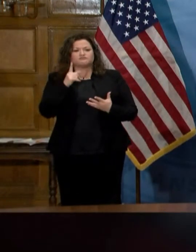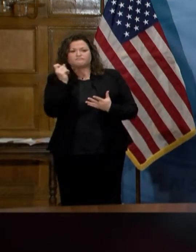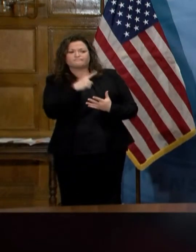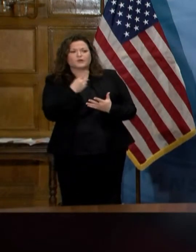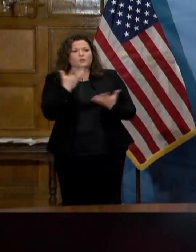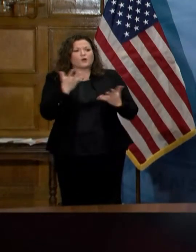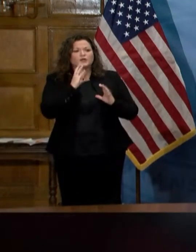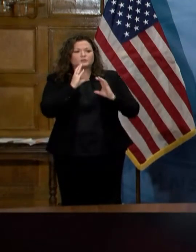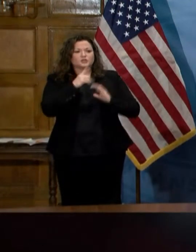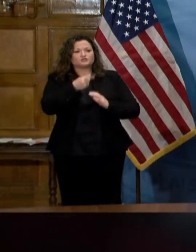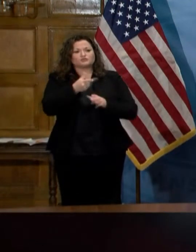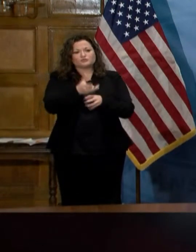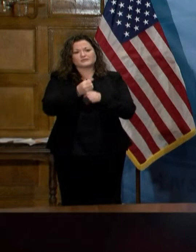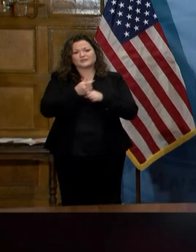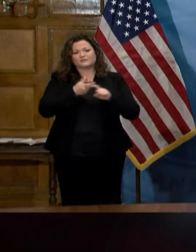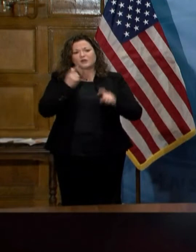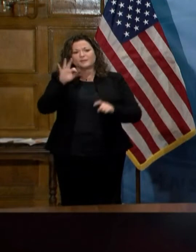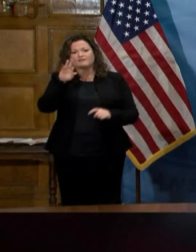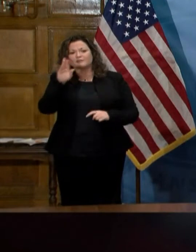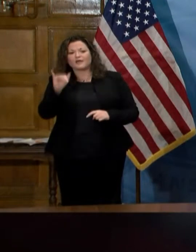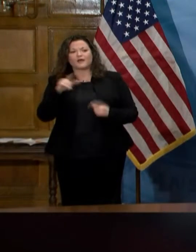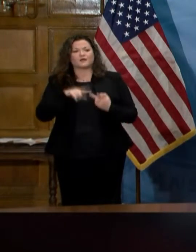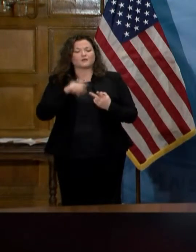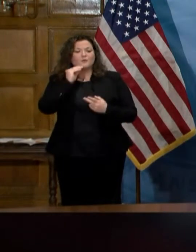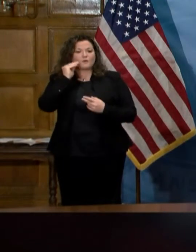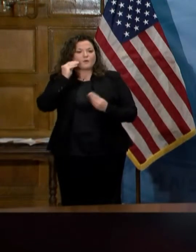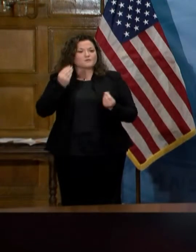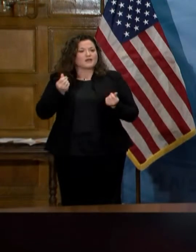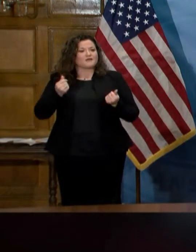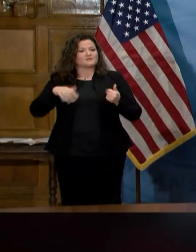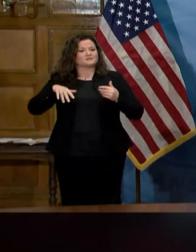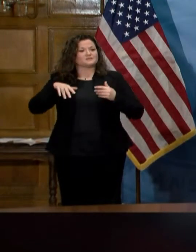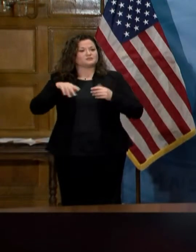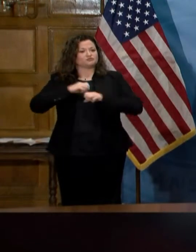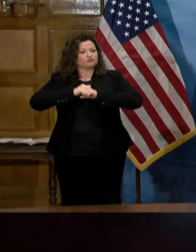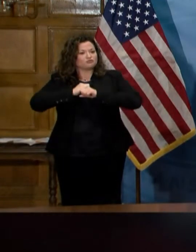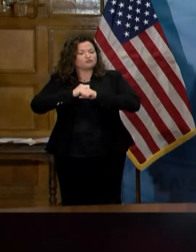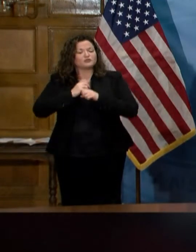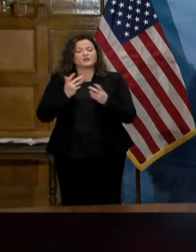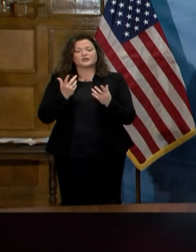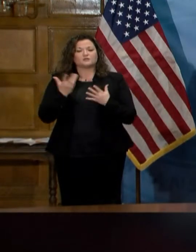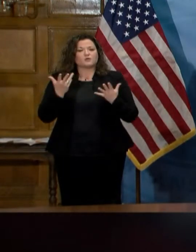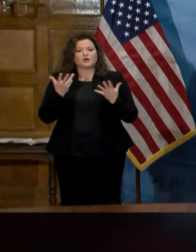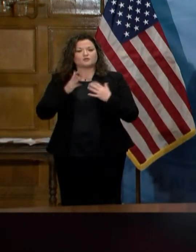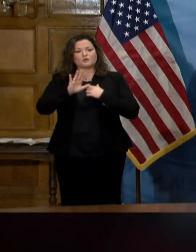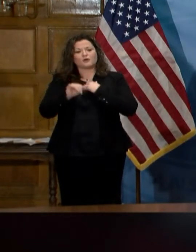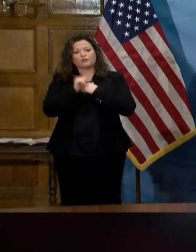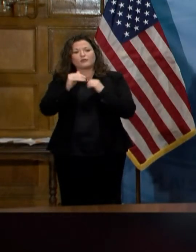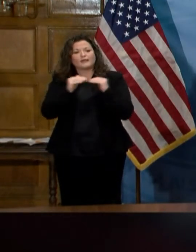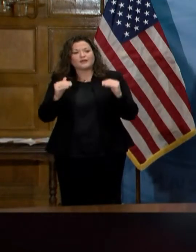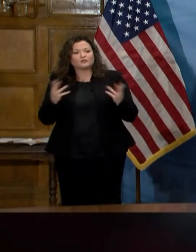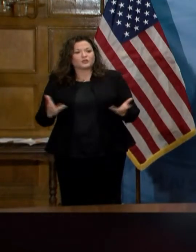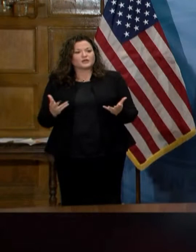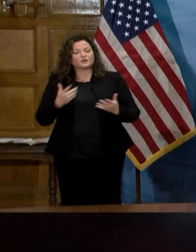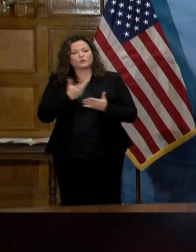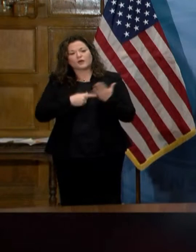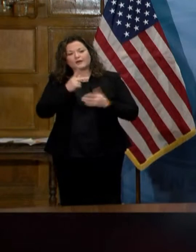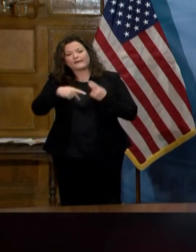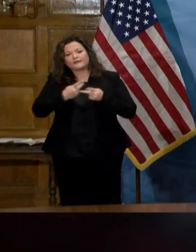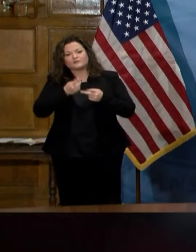Homeland Security about the threat level here? What kind of response are you taking here, and